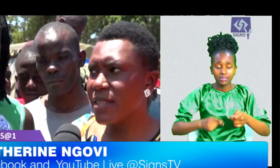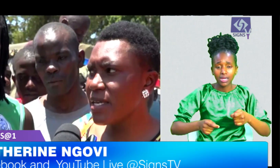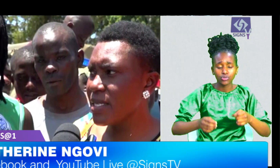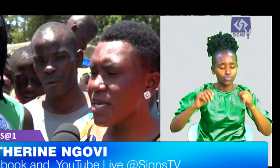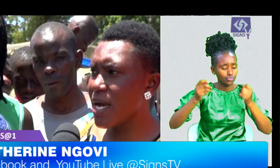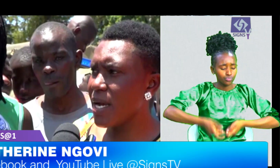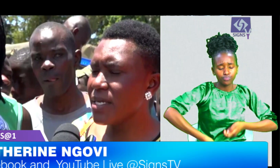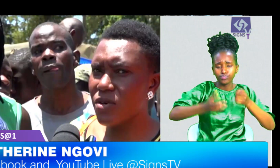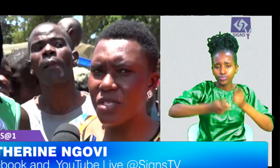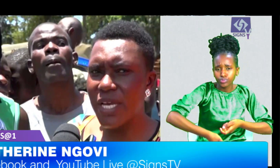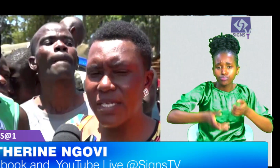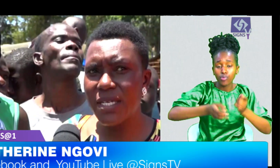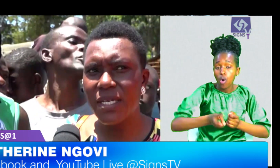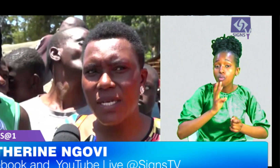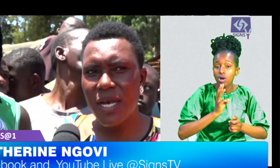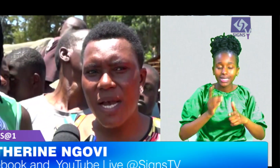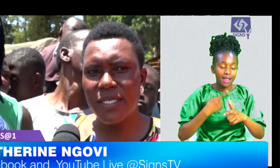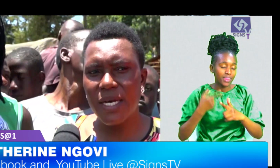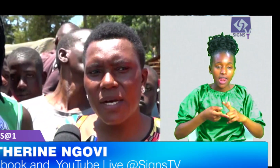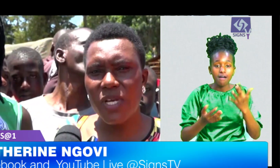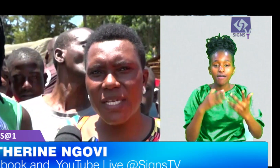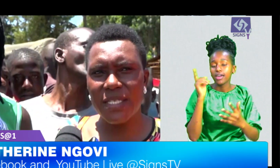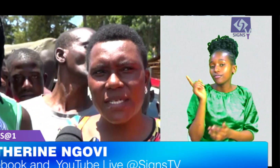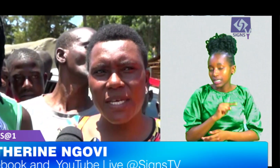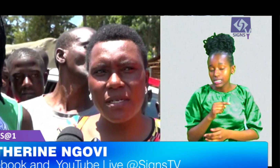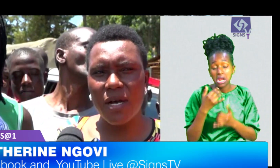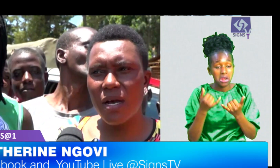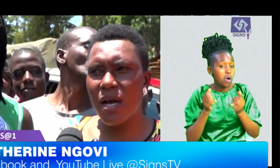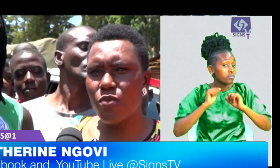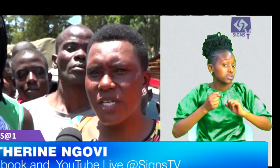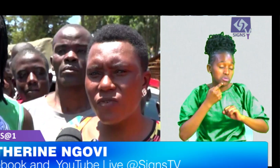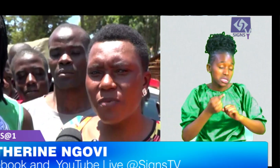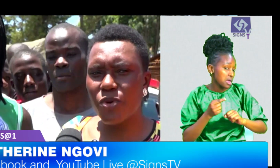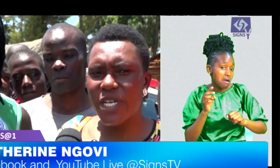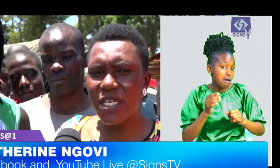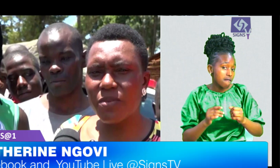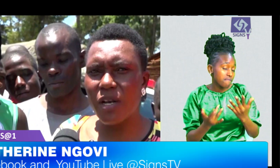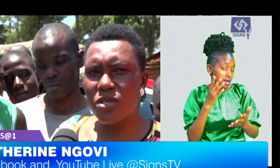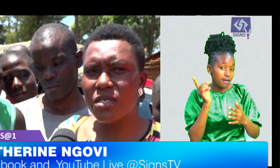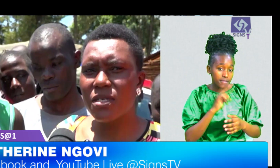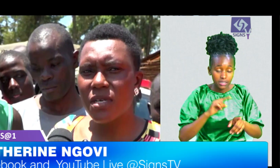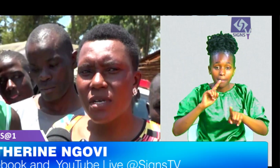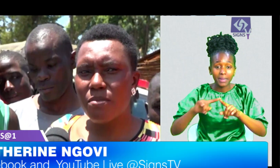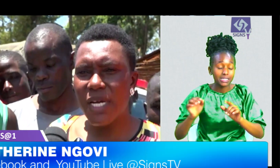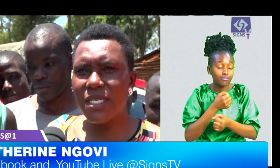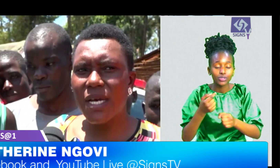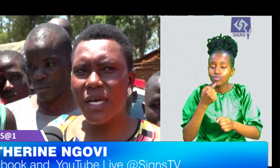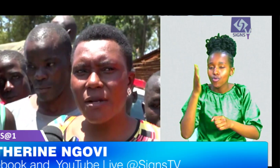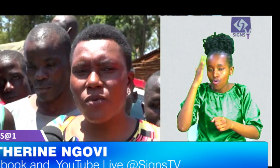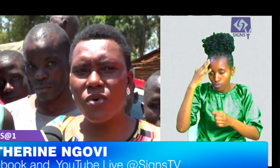have managed it. So we want to talk and to send our pleas to the government to come and give us